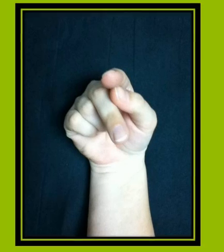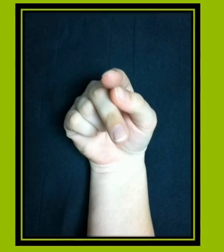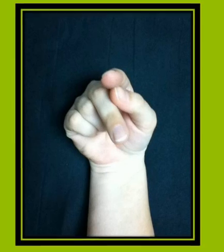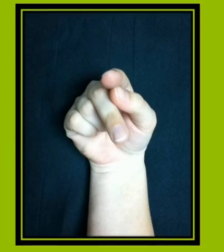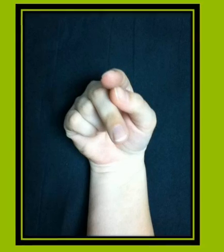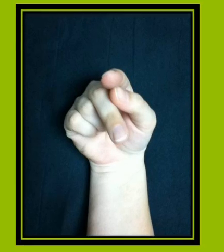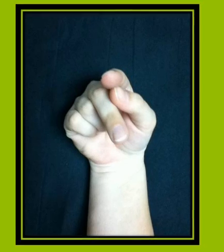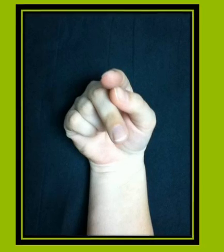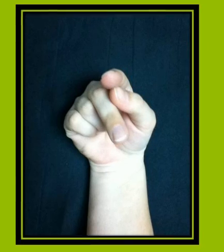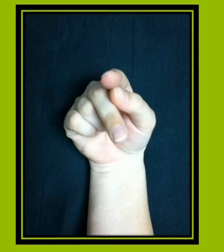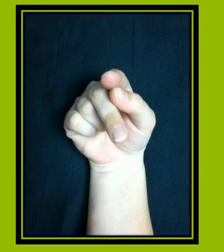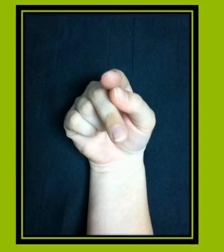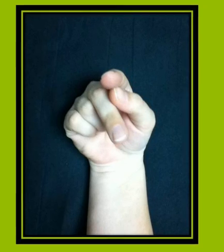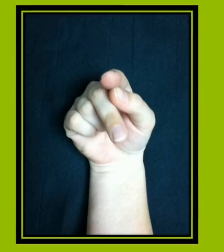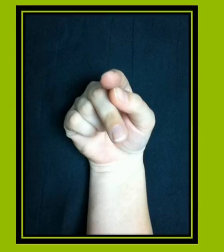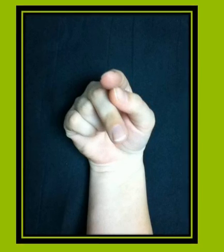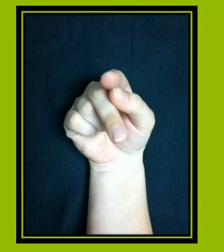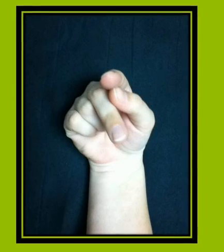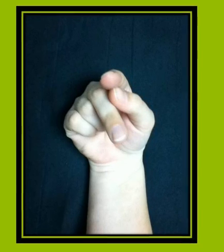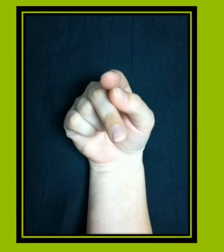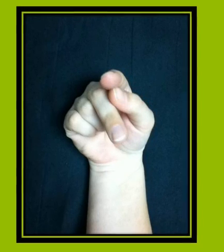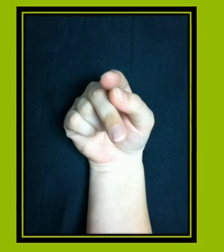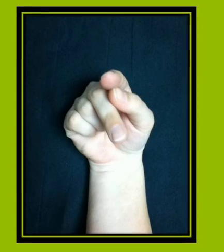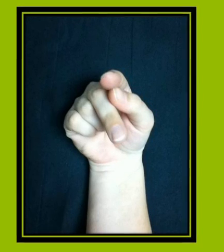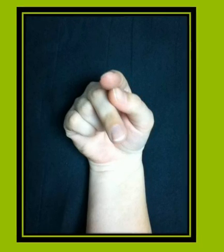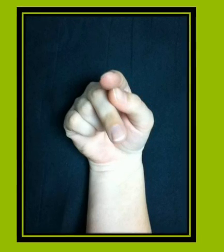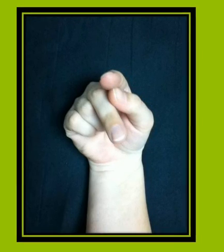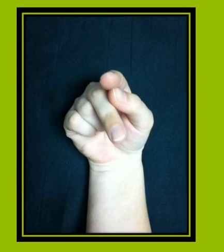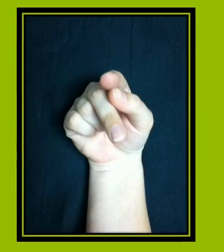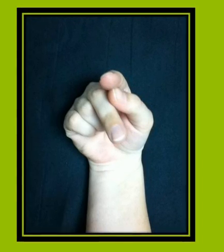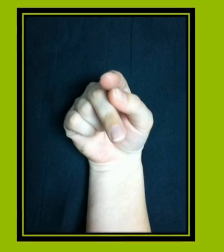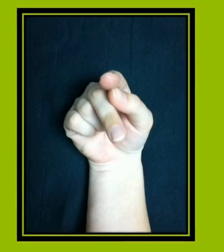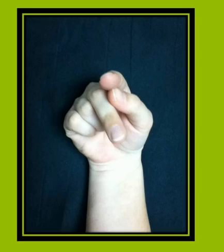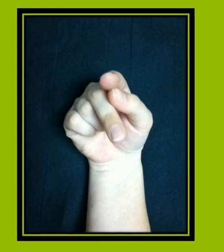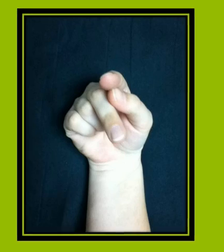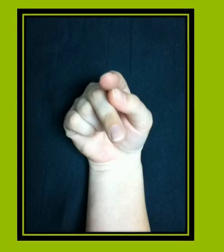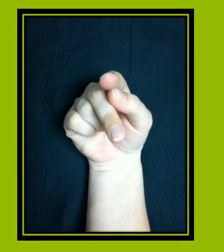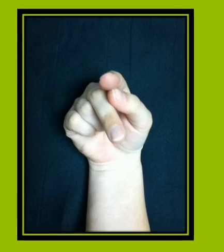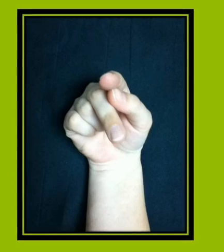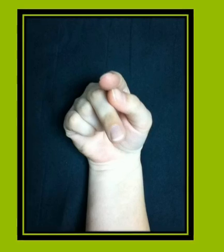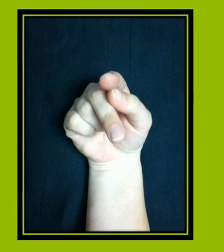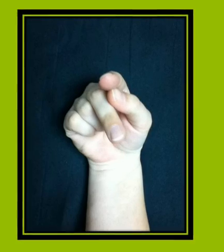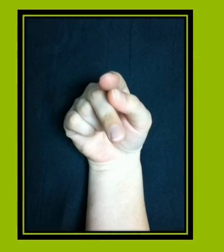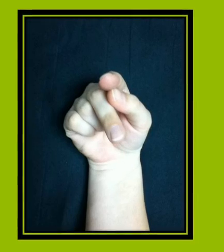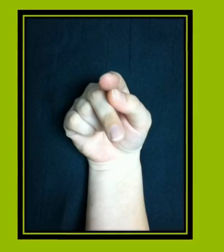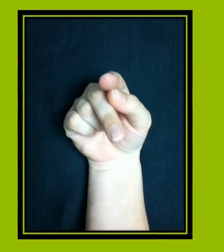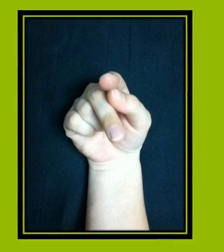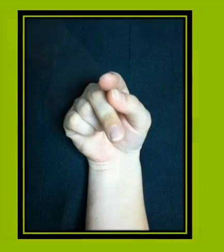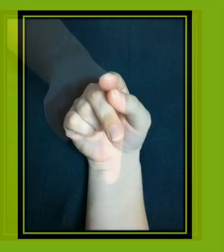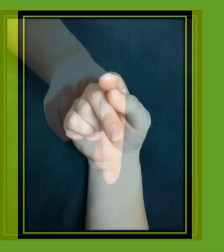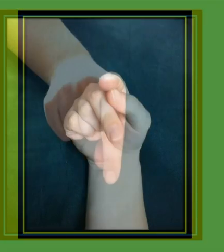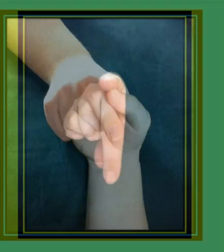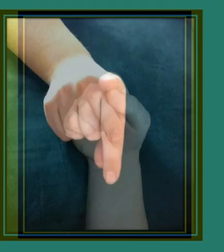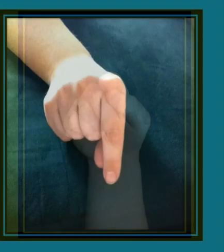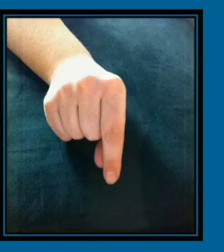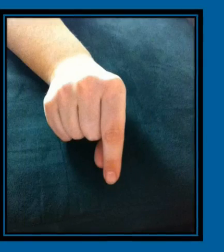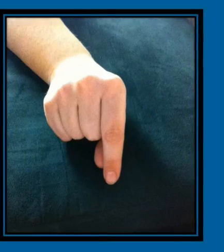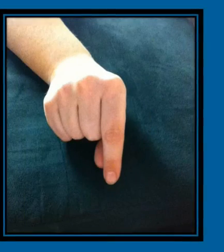finger are slightly slanted together. Finally, point your hand down so that your fingers are pointing to the